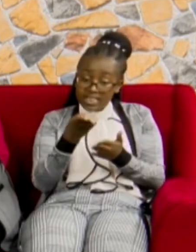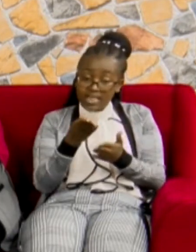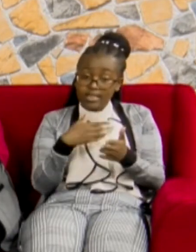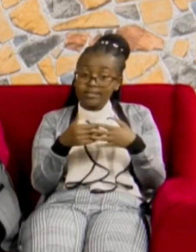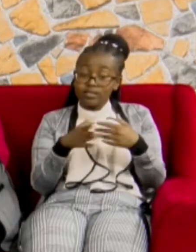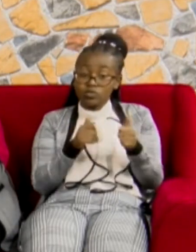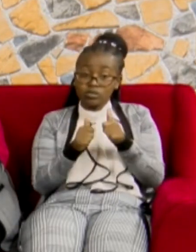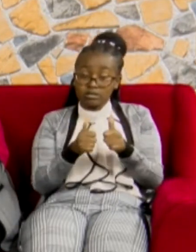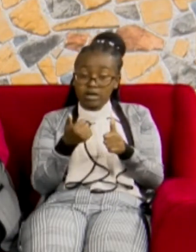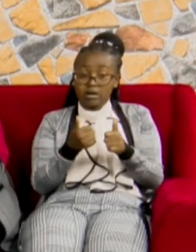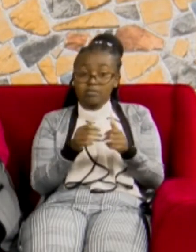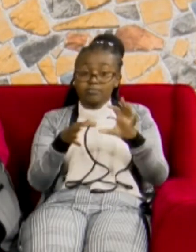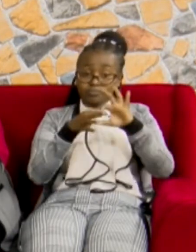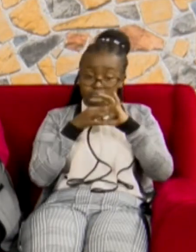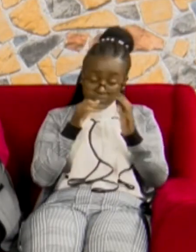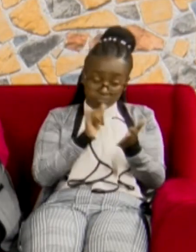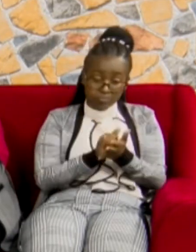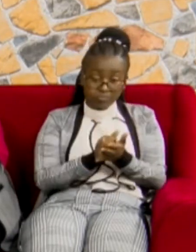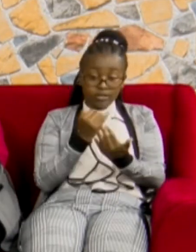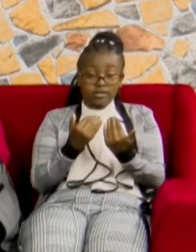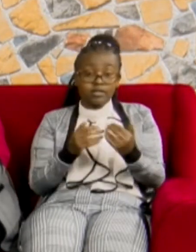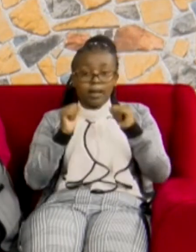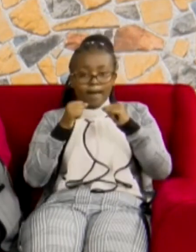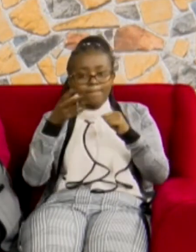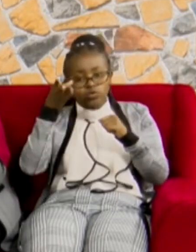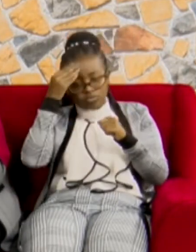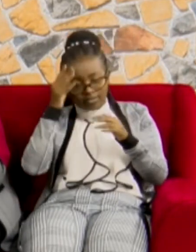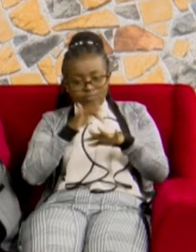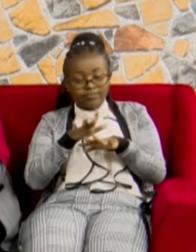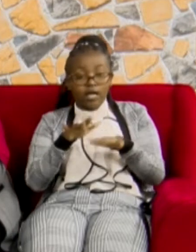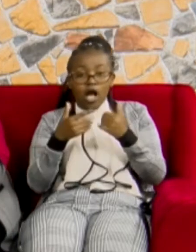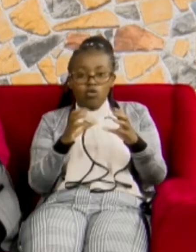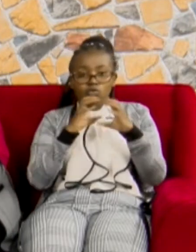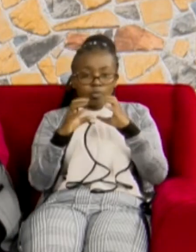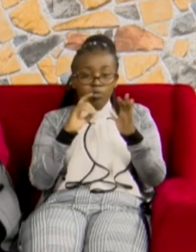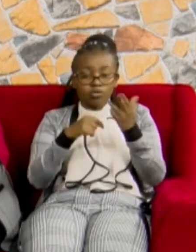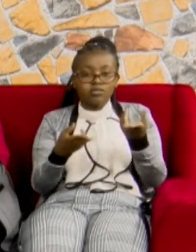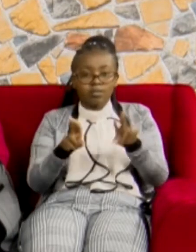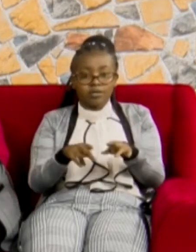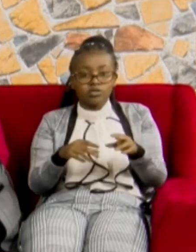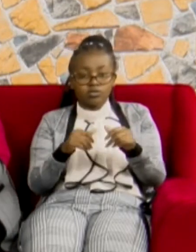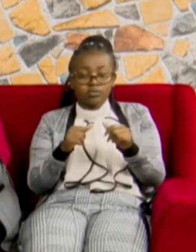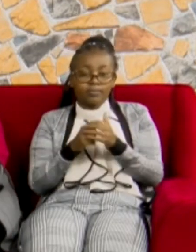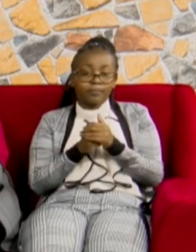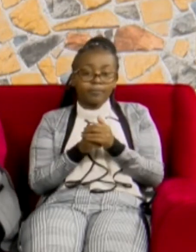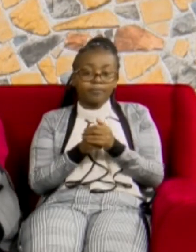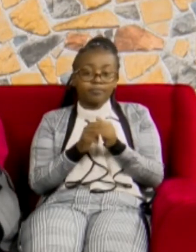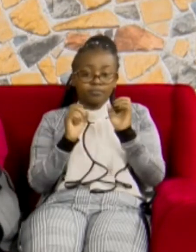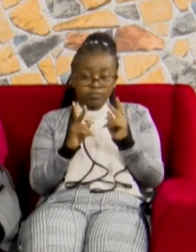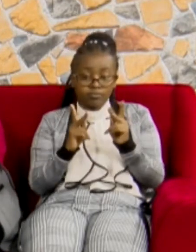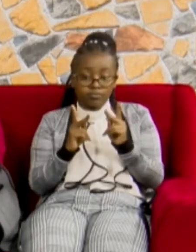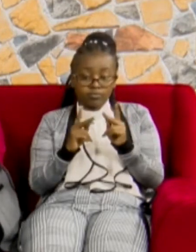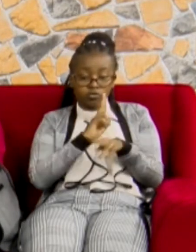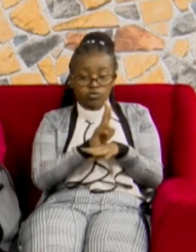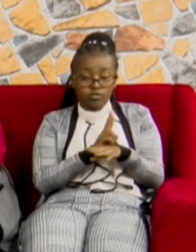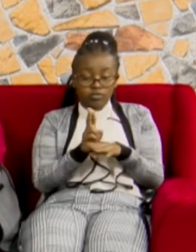that are associated with that, so that your child is able to learn early how to communicate what's going on with them. Yes. Okay. So